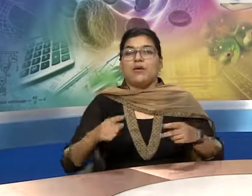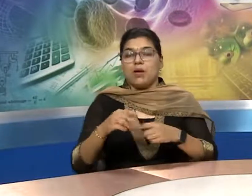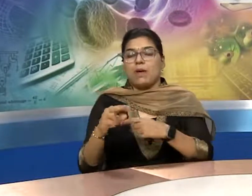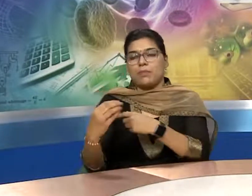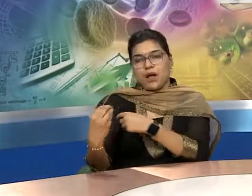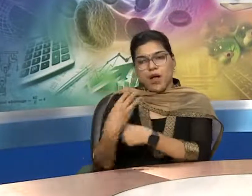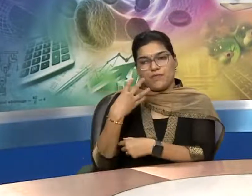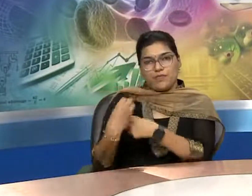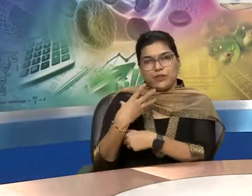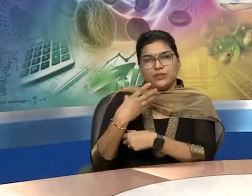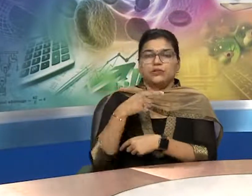for our work.